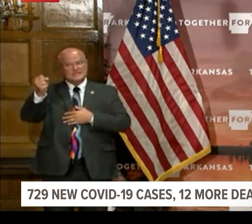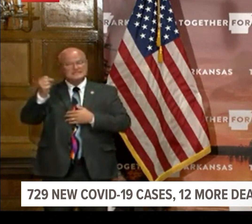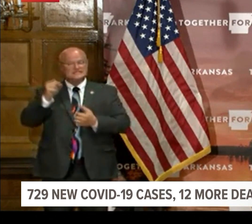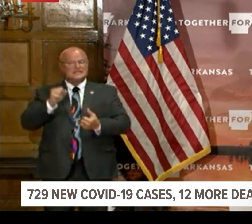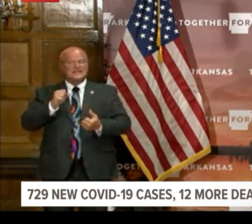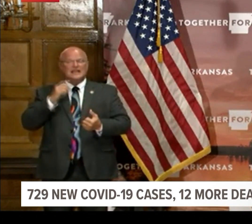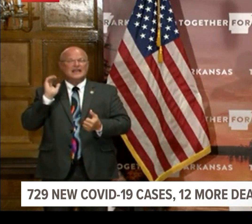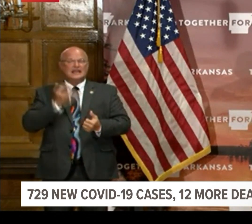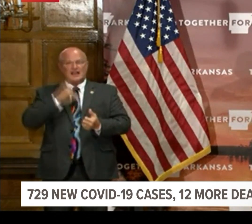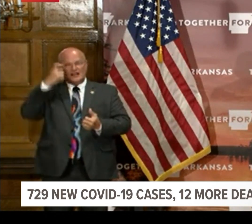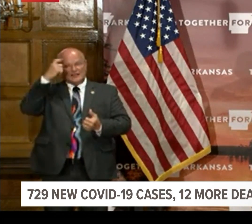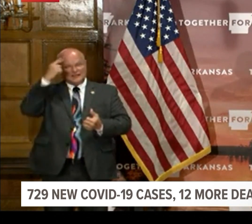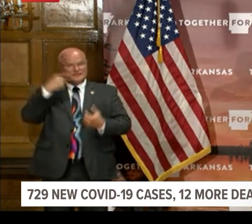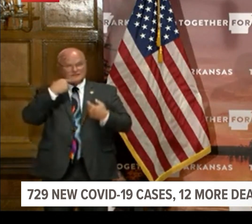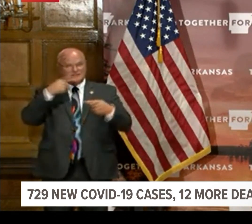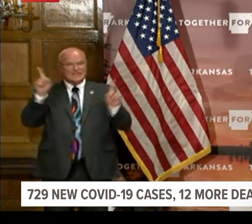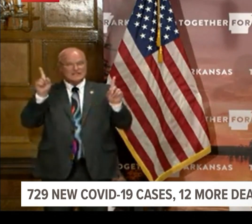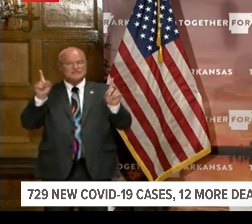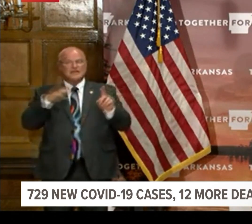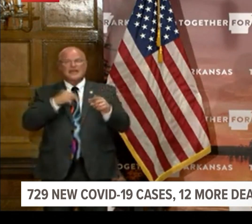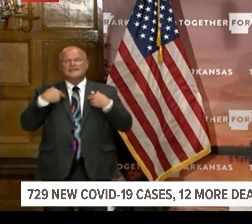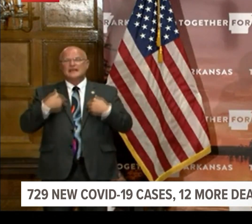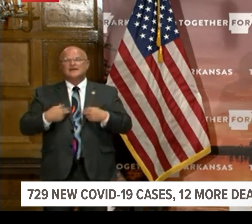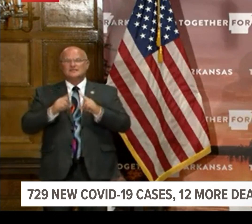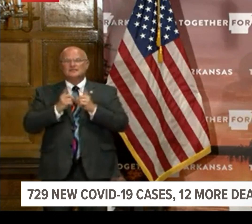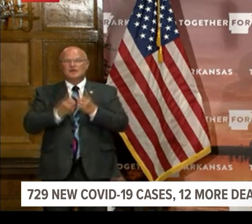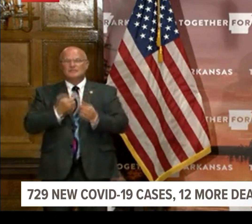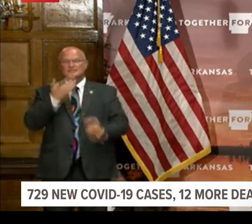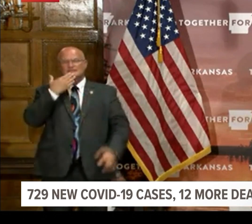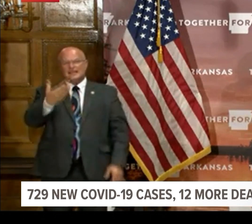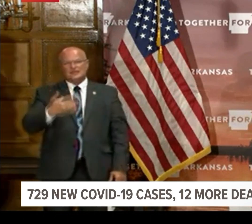of our governor and also the health department. Thank you.